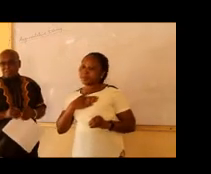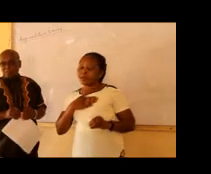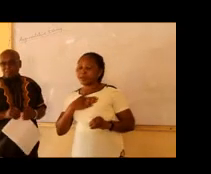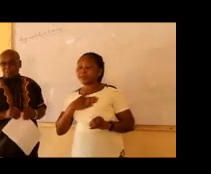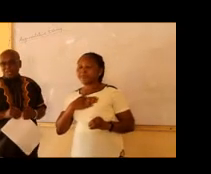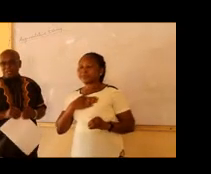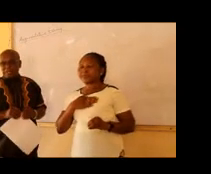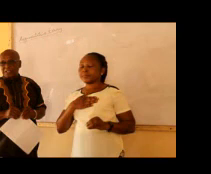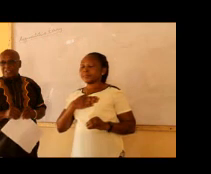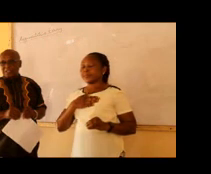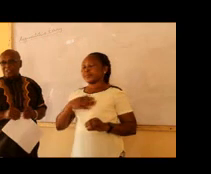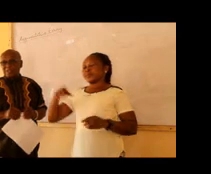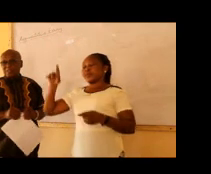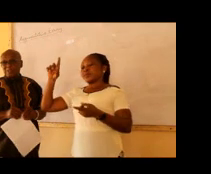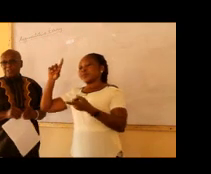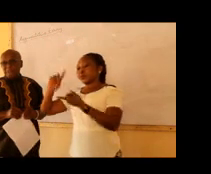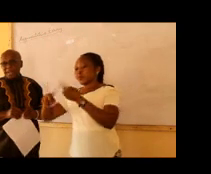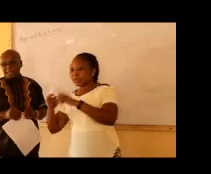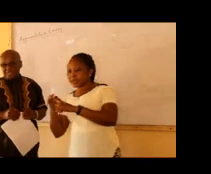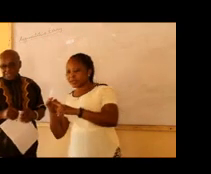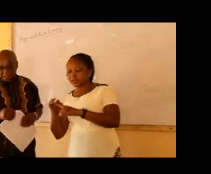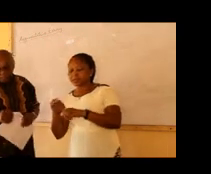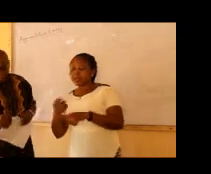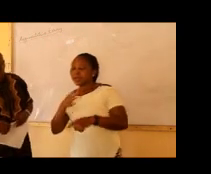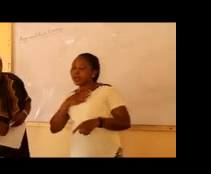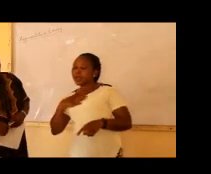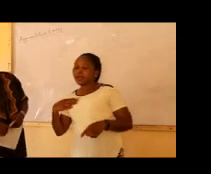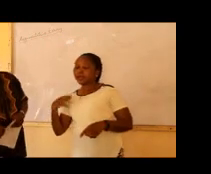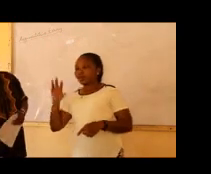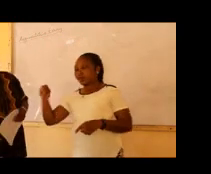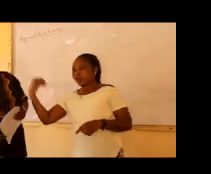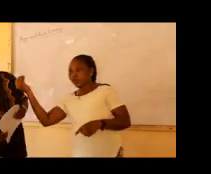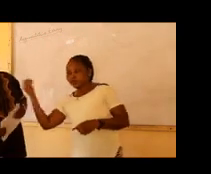students and my